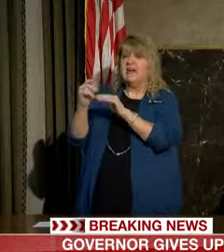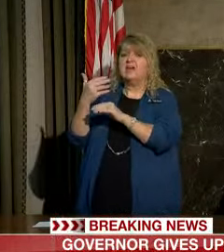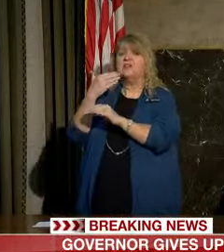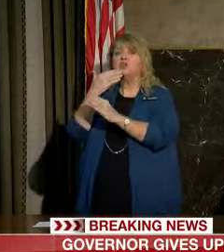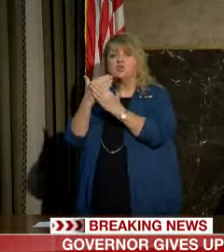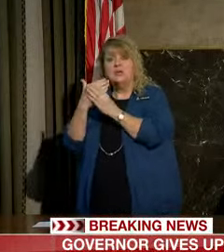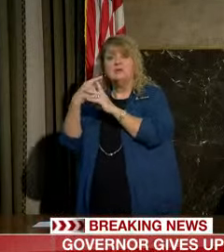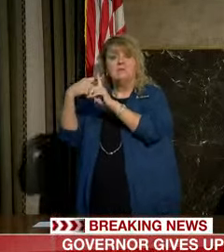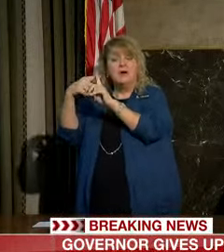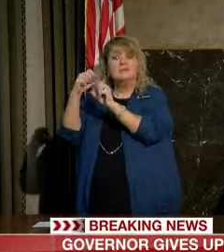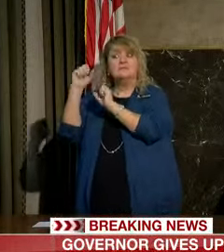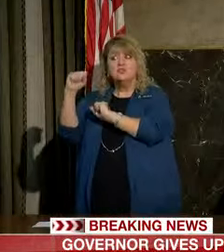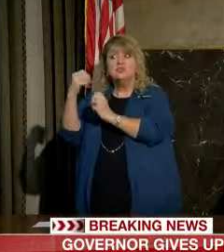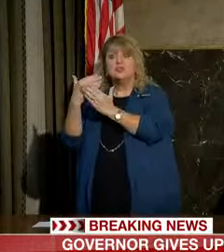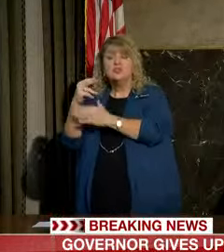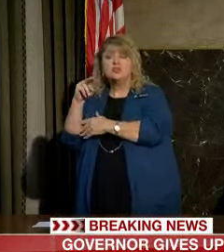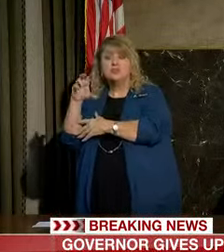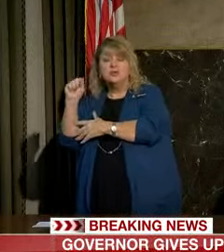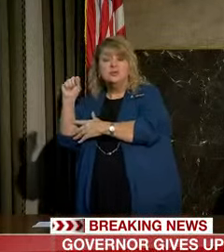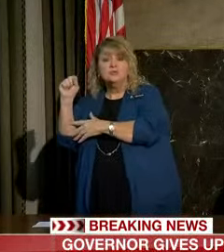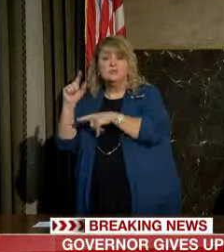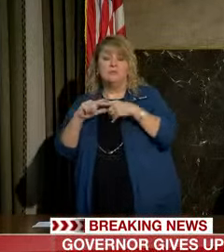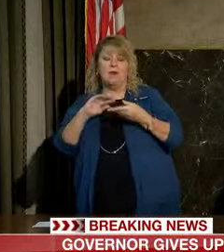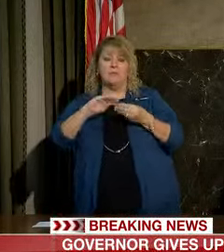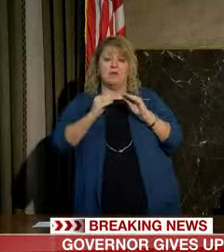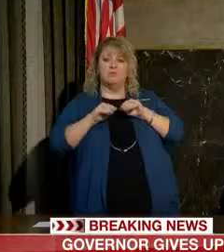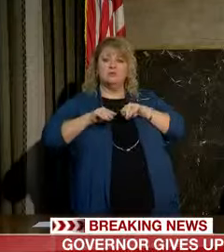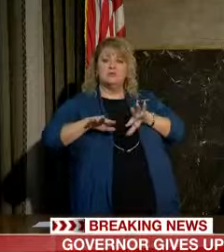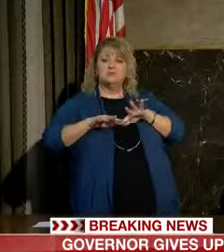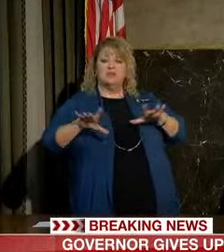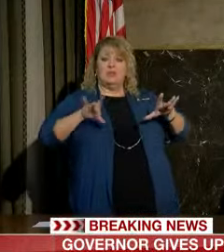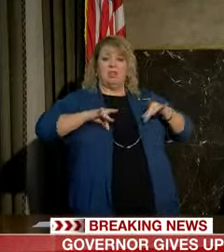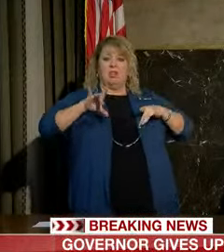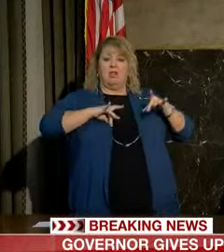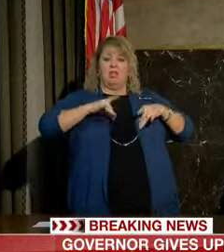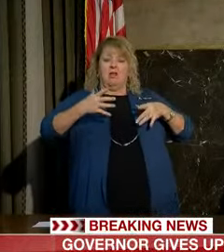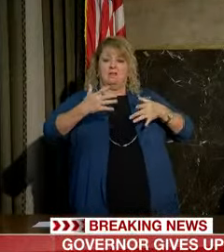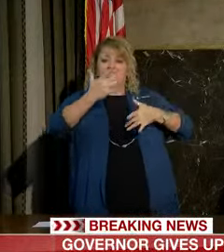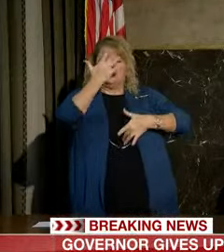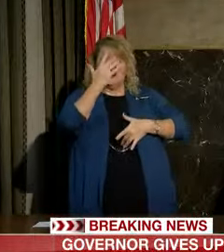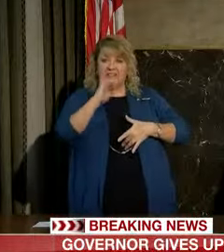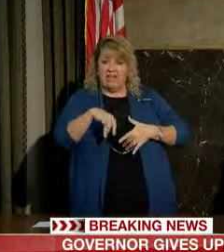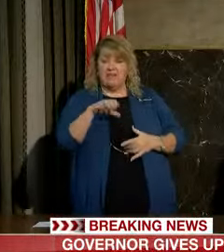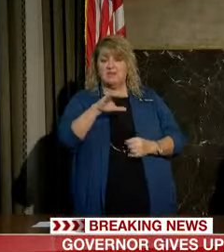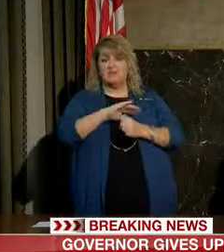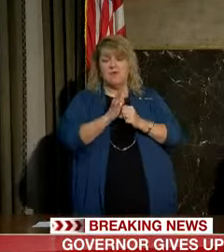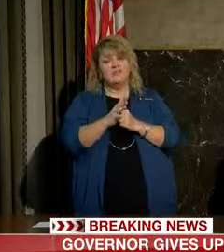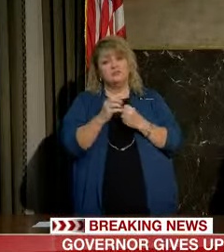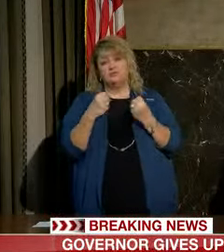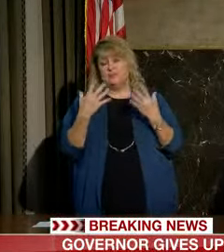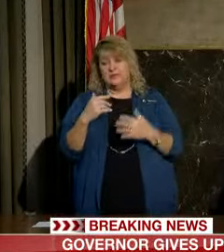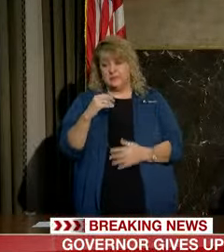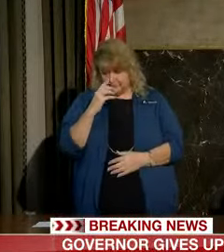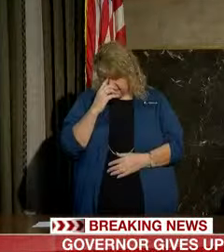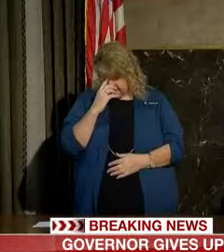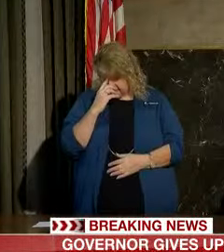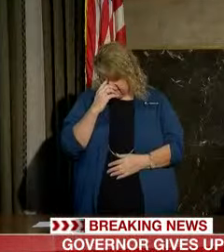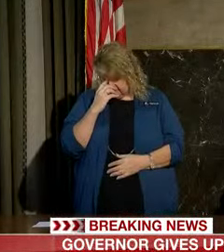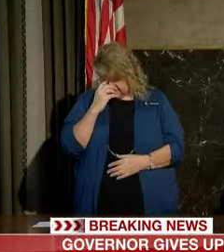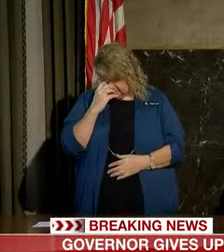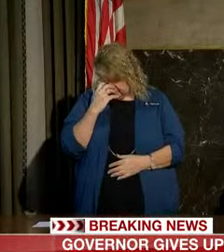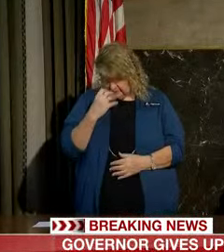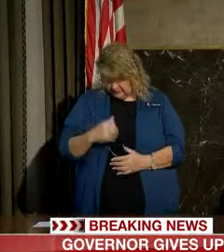still far too high. We're also recovering from Ida as we